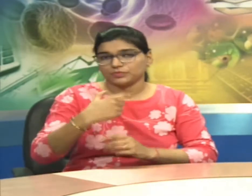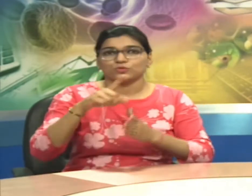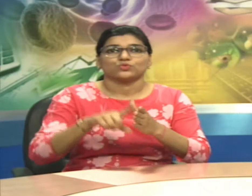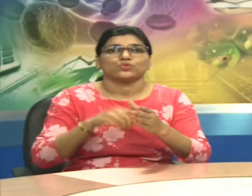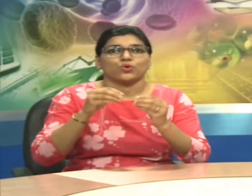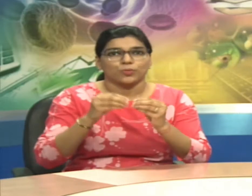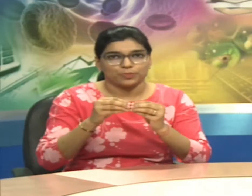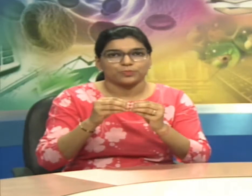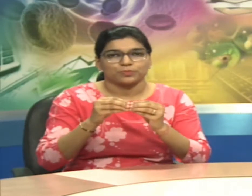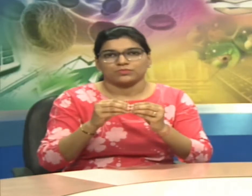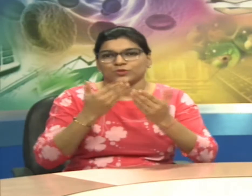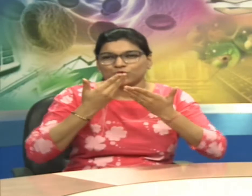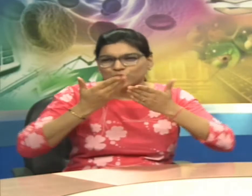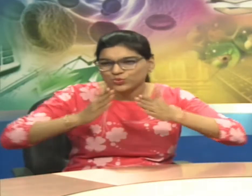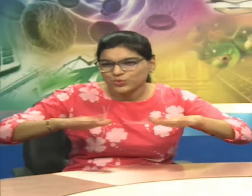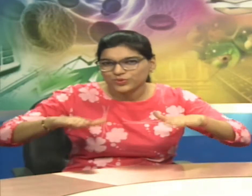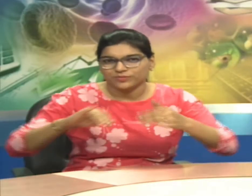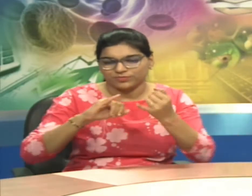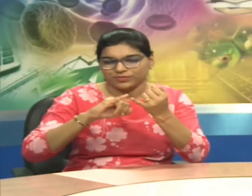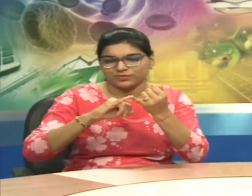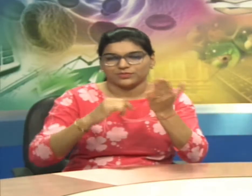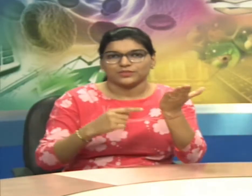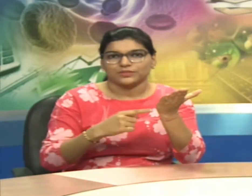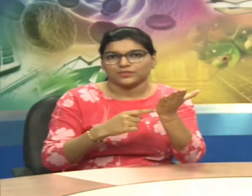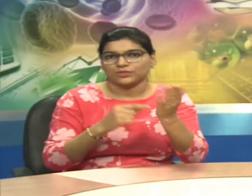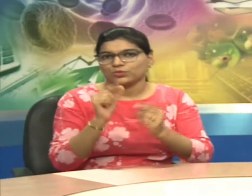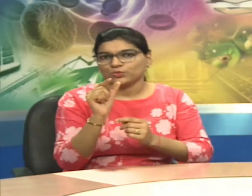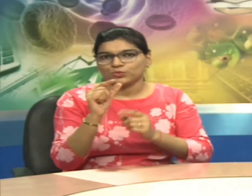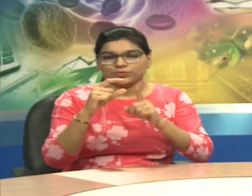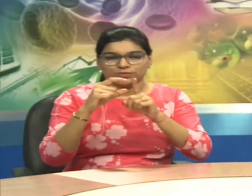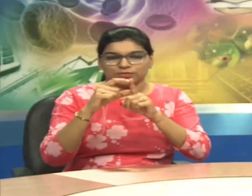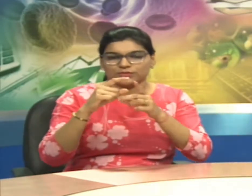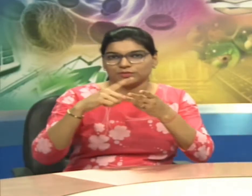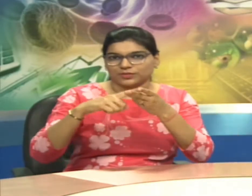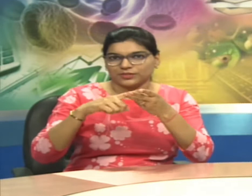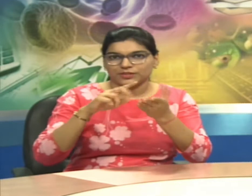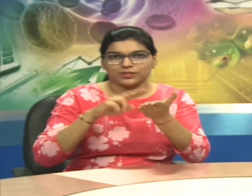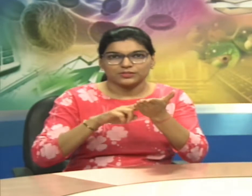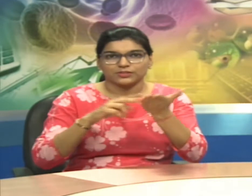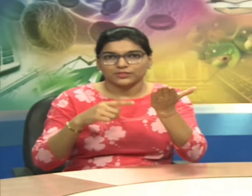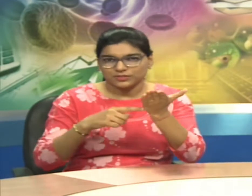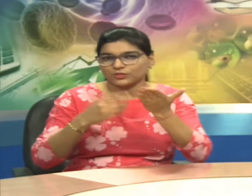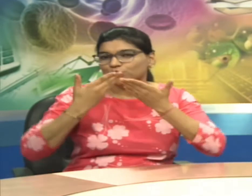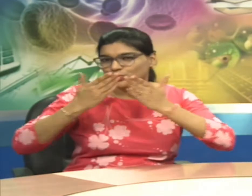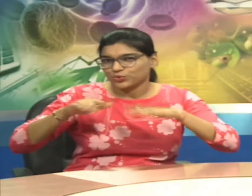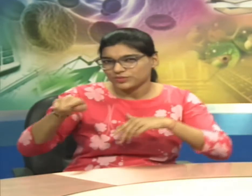Next word is employees. Persons who have jobs.